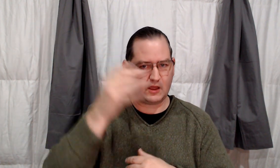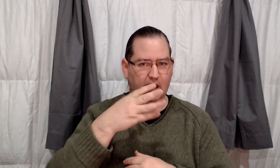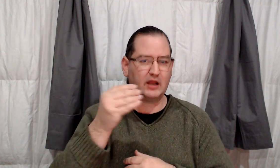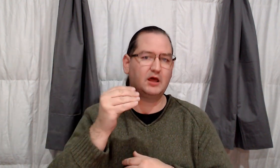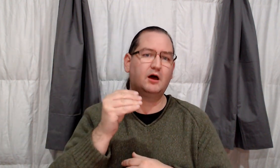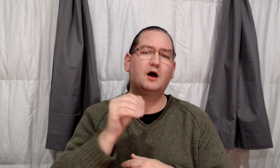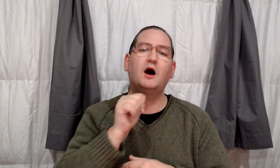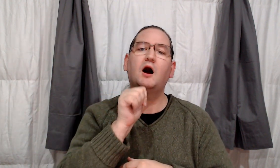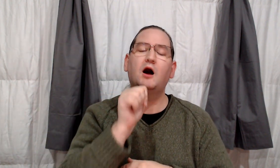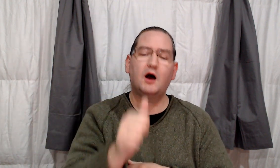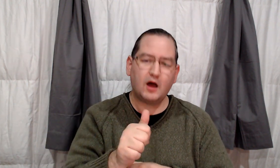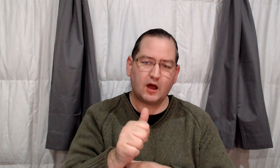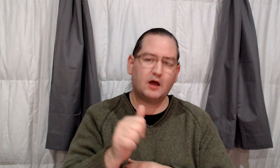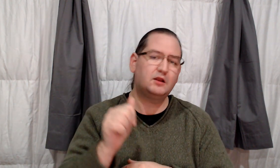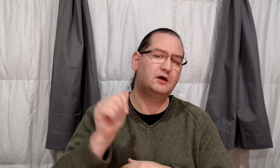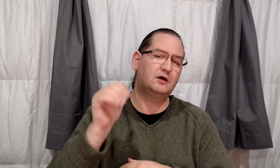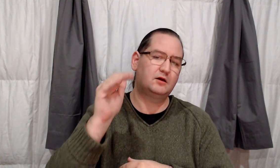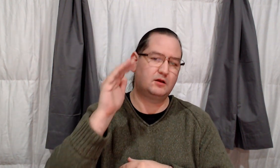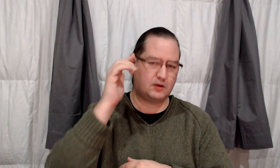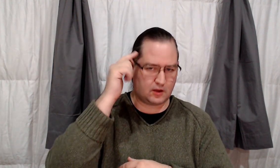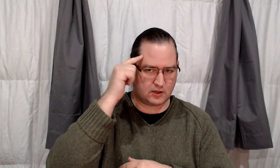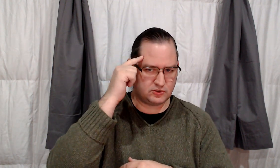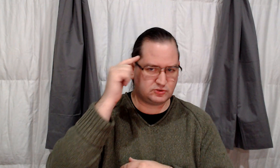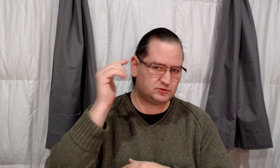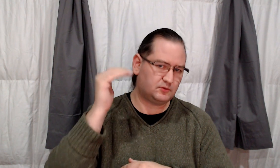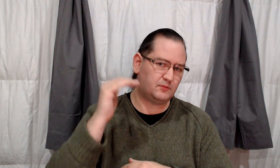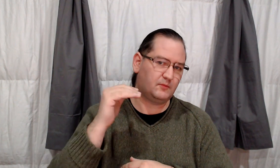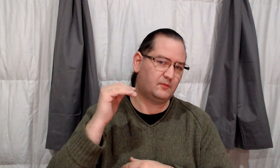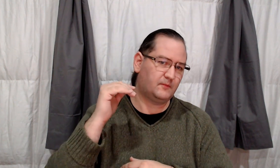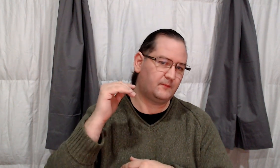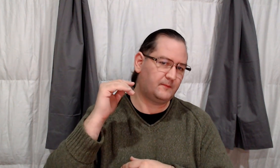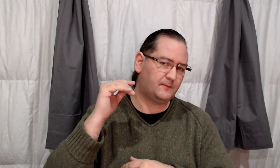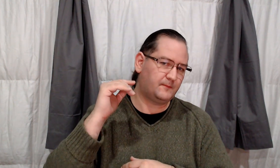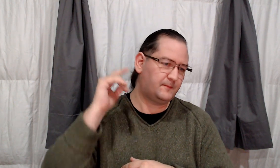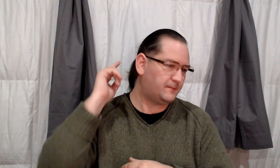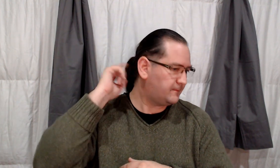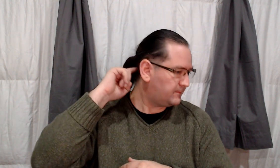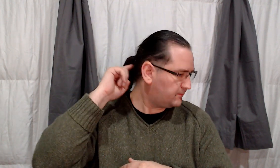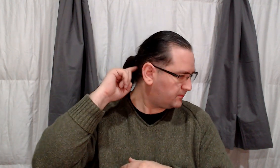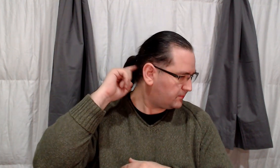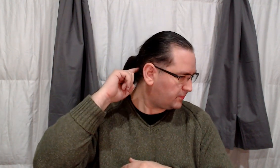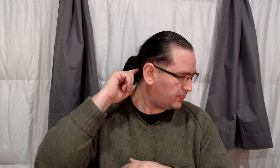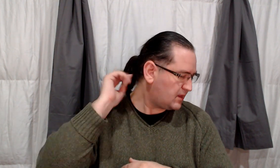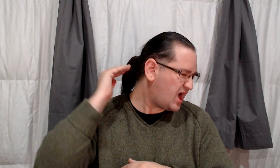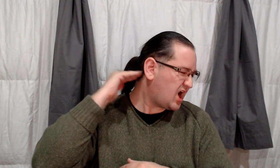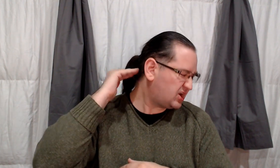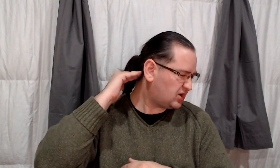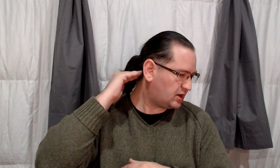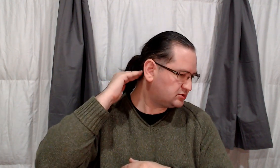And that unconscious mind, the back of the mind, can continue to hear, to understand,